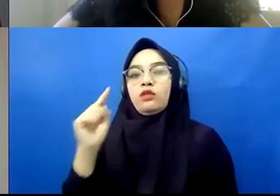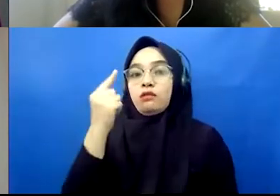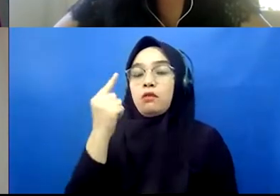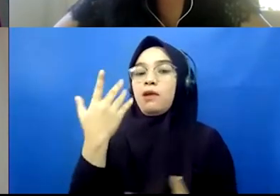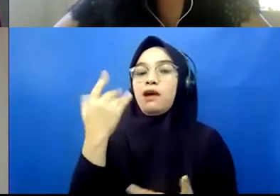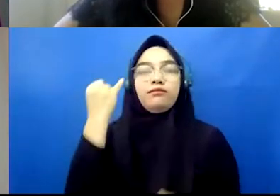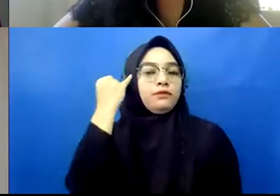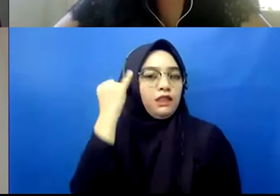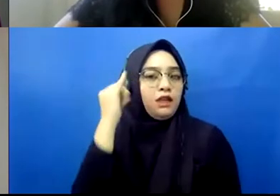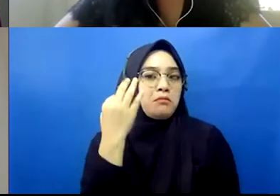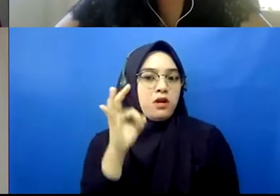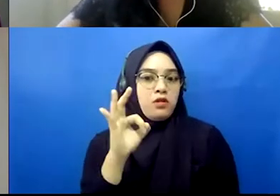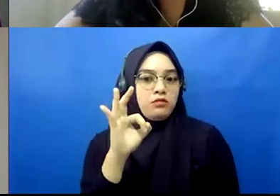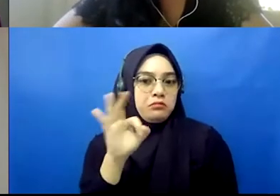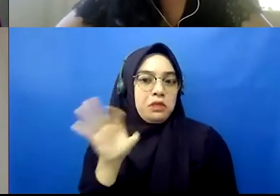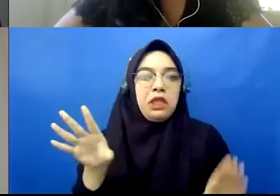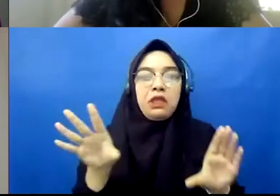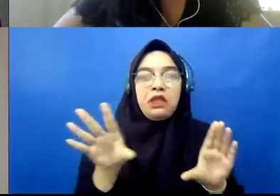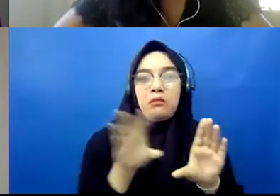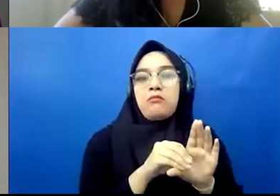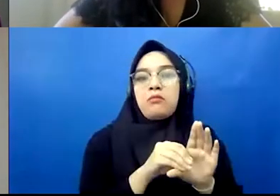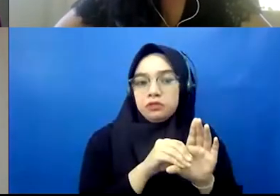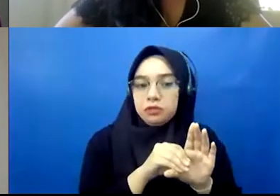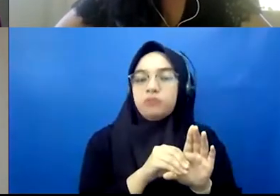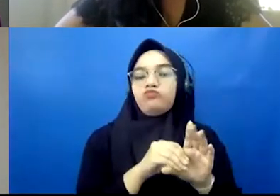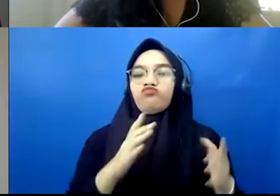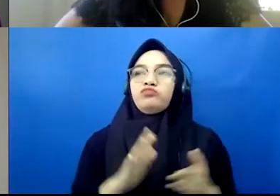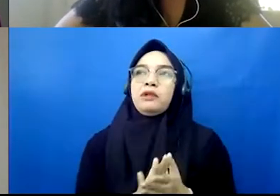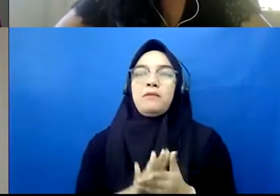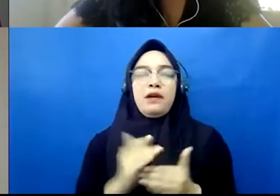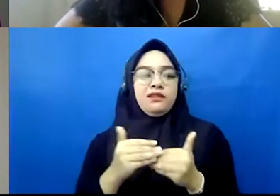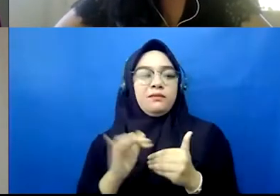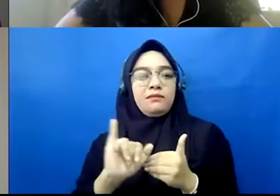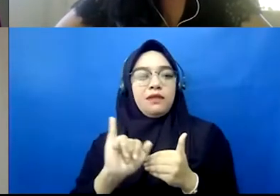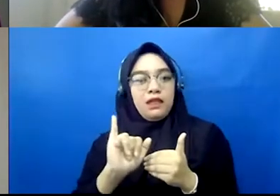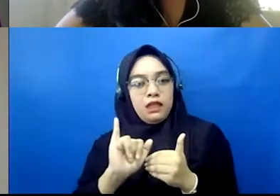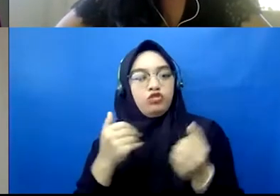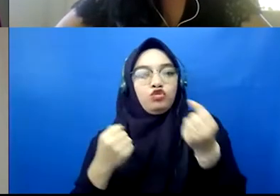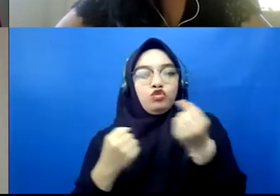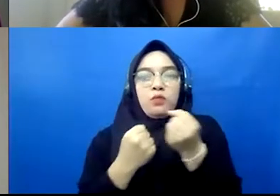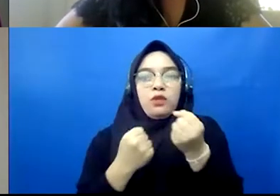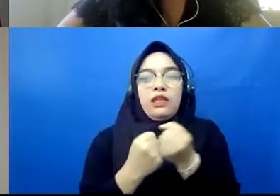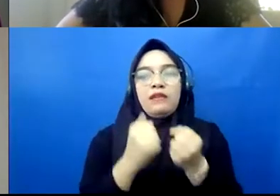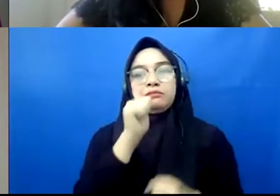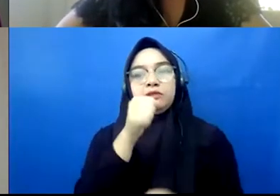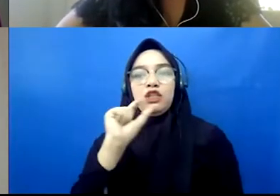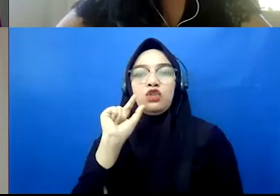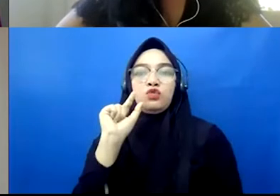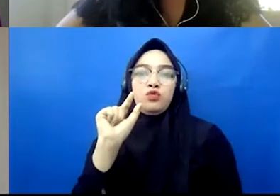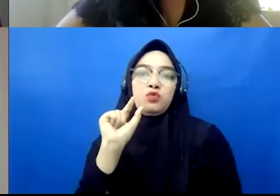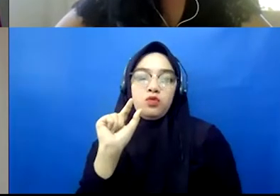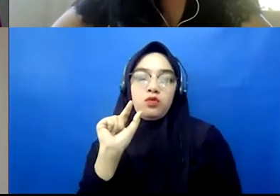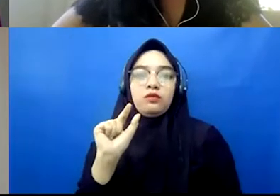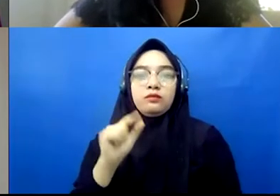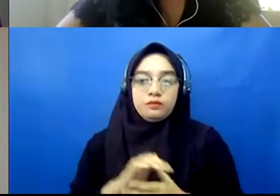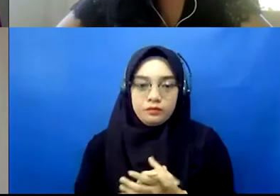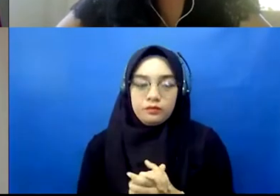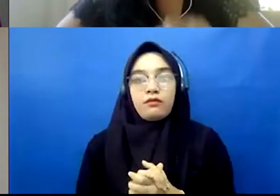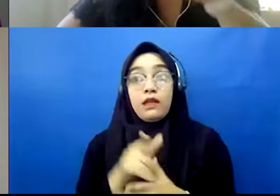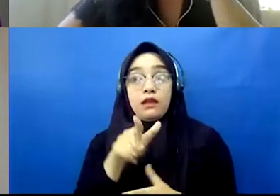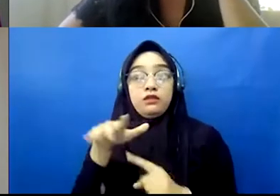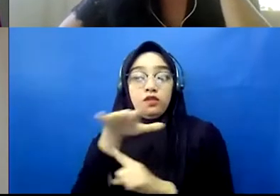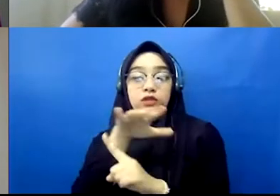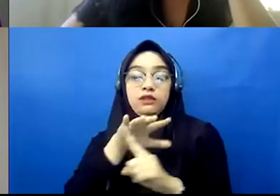well as scalable forms of support for persons with disabilities. And social